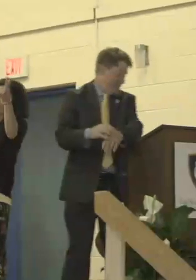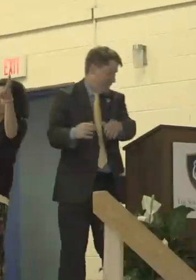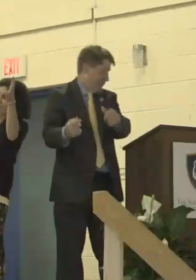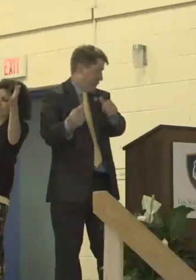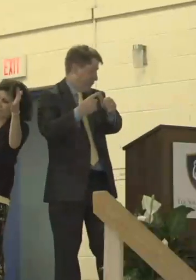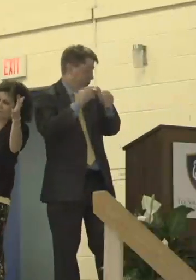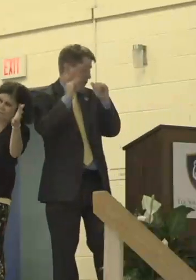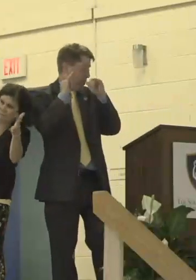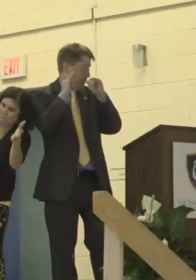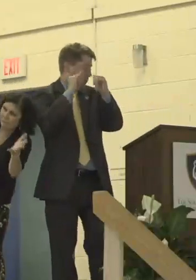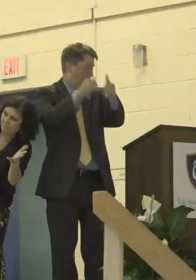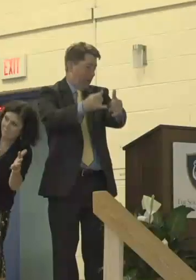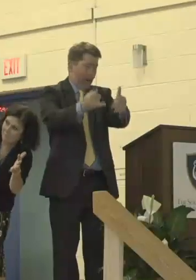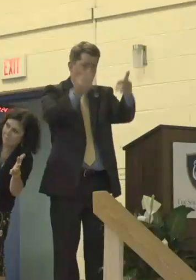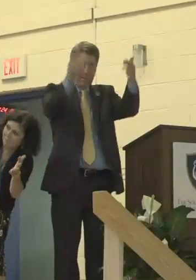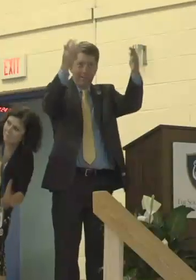Very good.